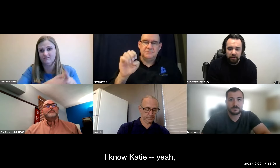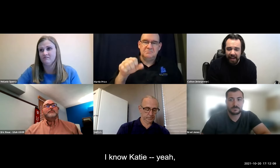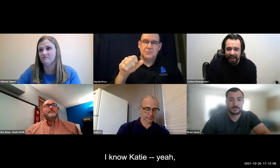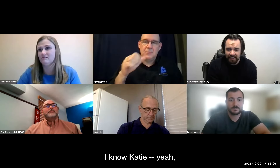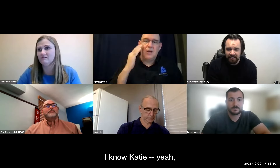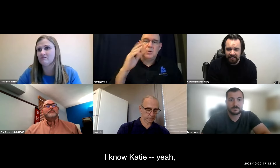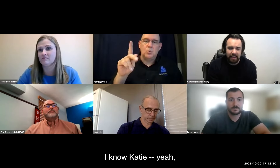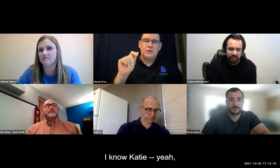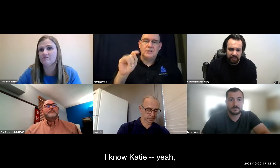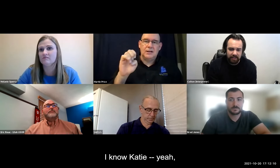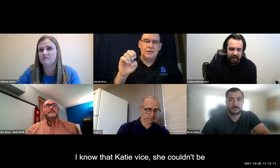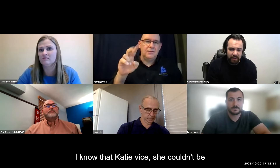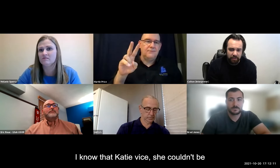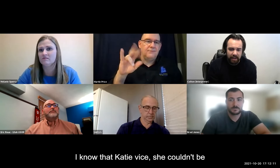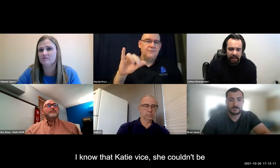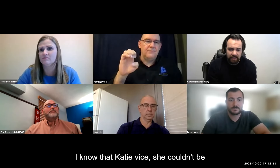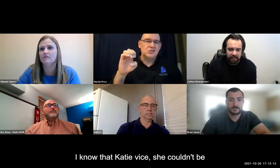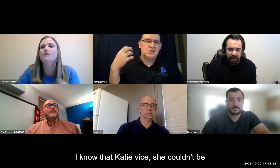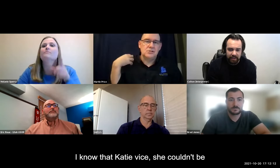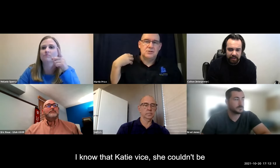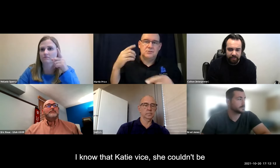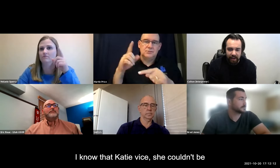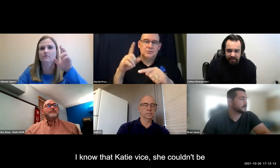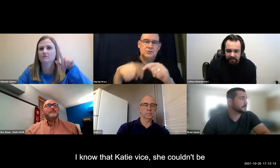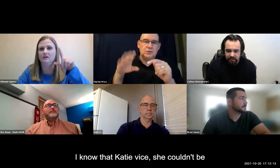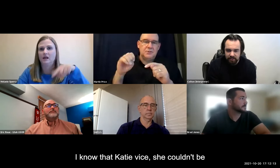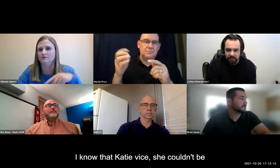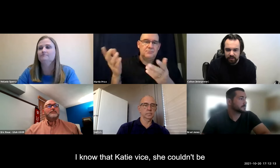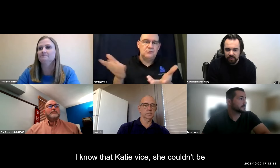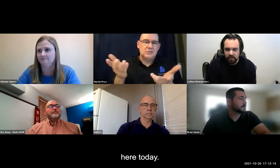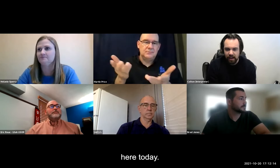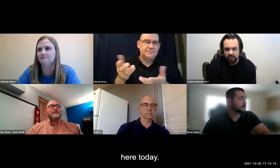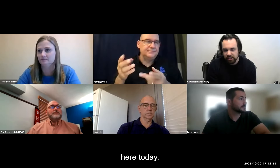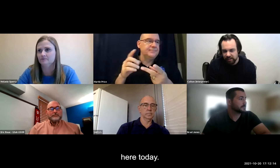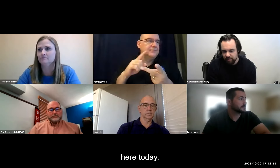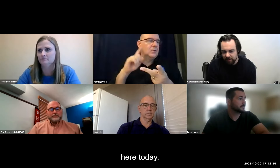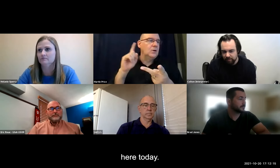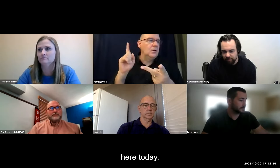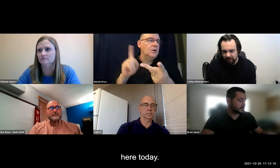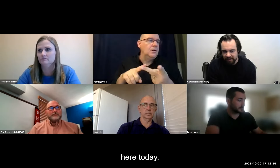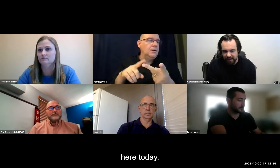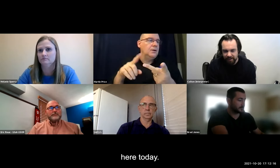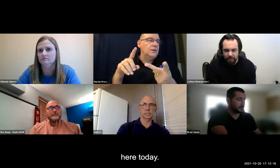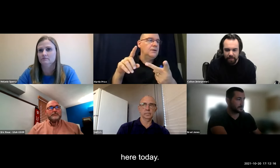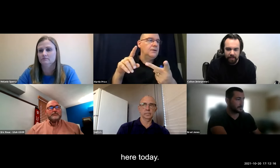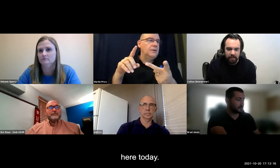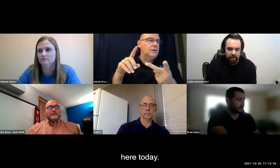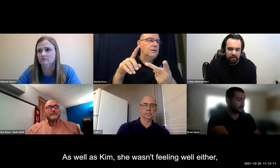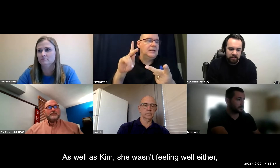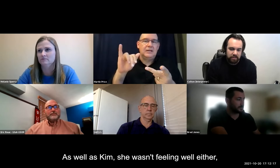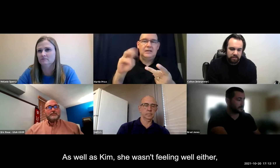I know Katie. Yeah, let's see. I know that Katie Weiss. She couldn't be here today.